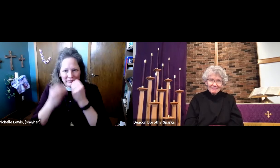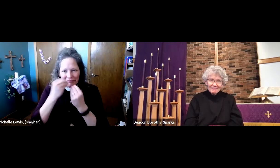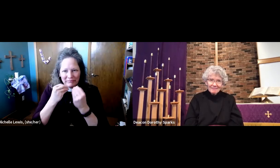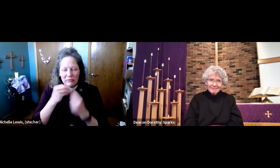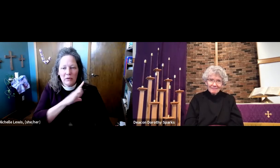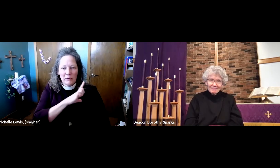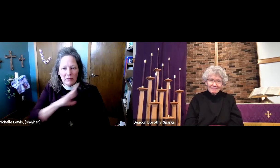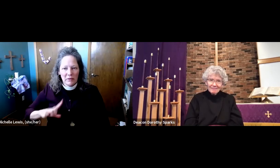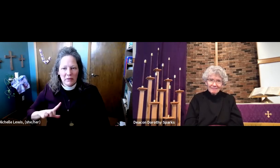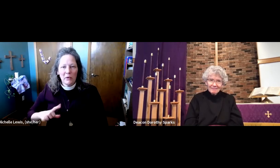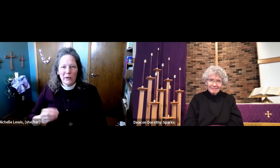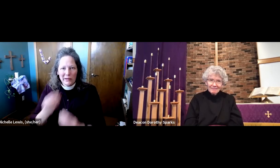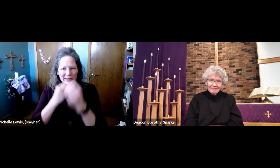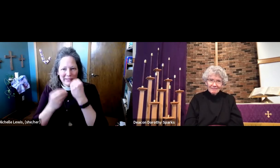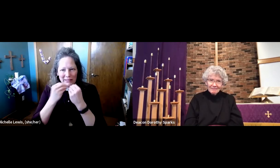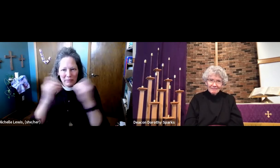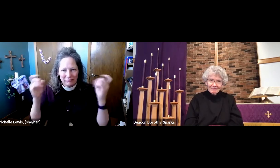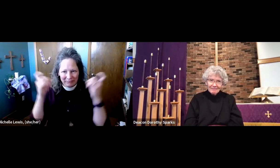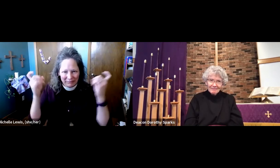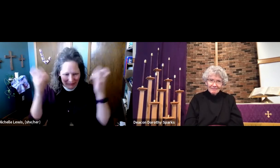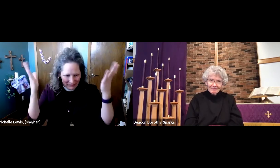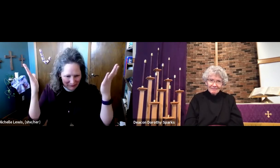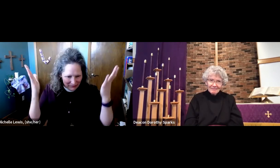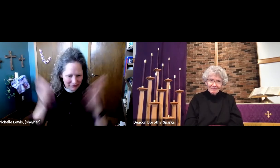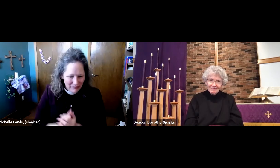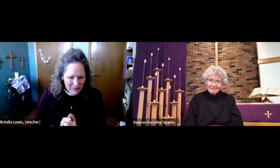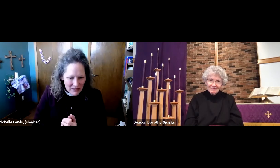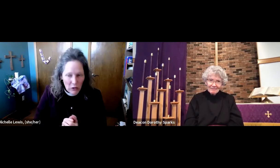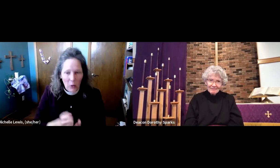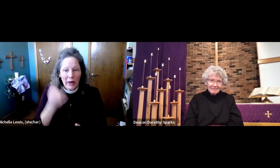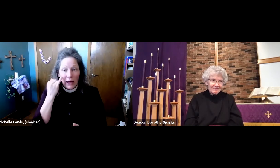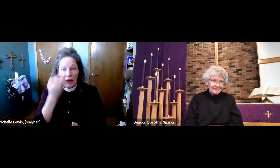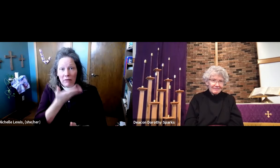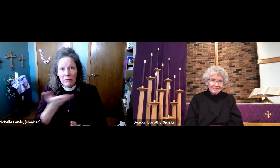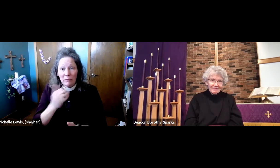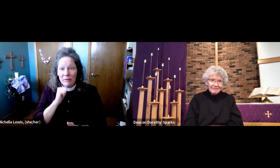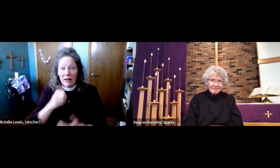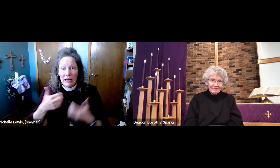And today we celebrate the Lord's Supper.